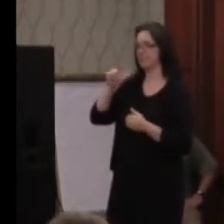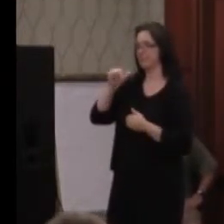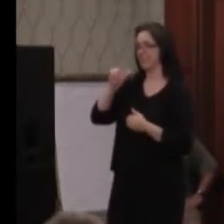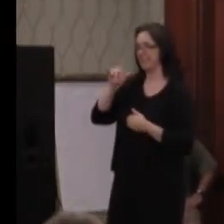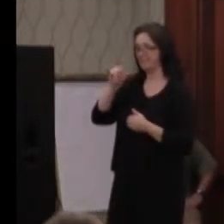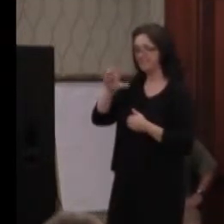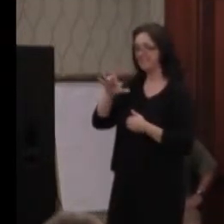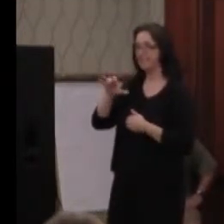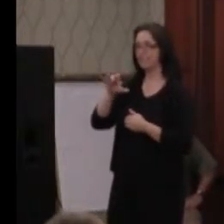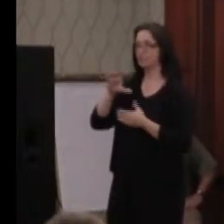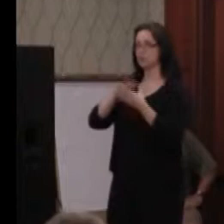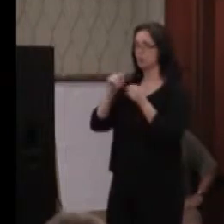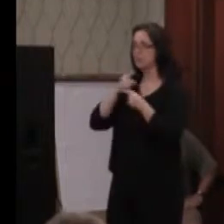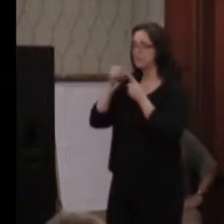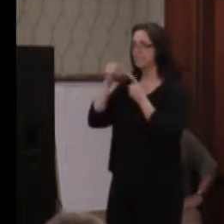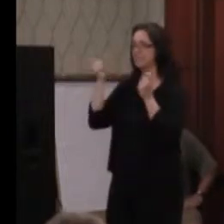Festival,